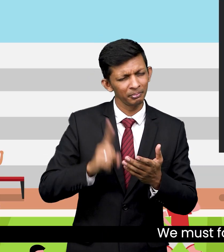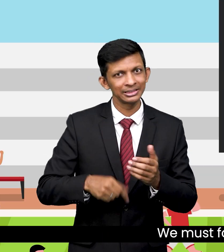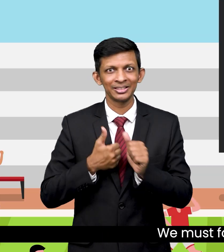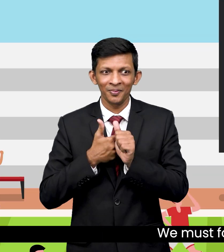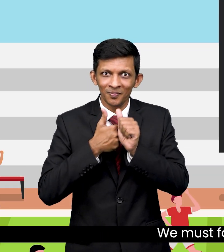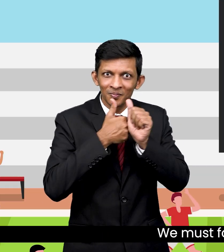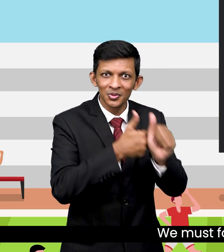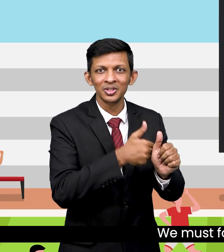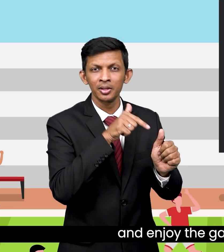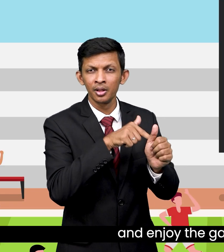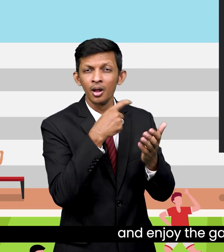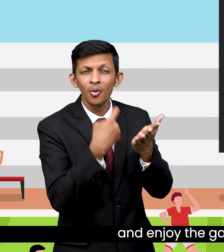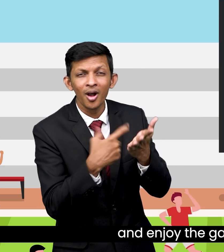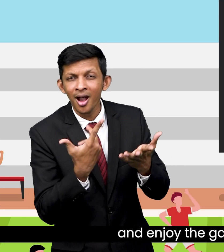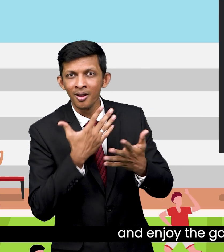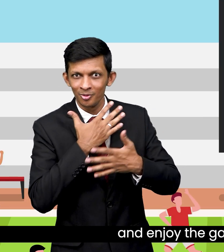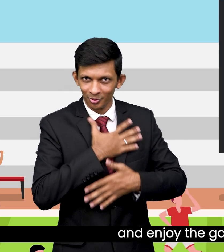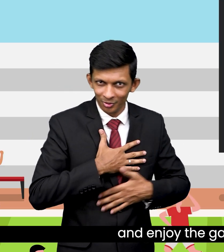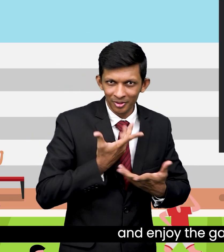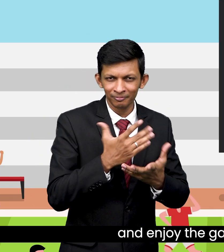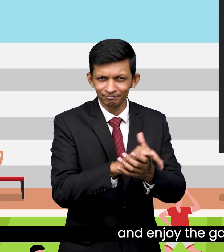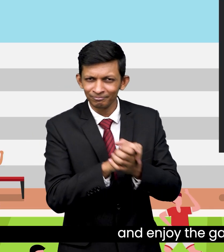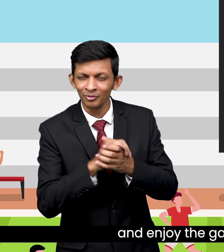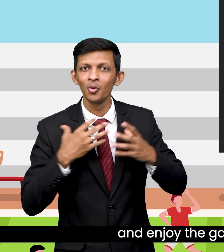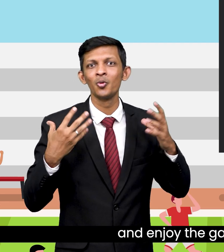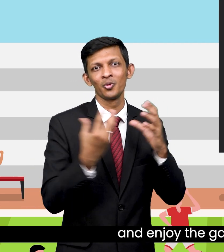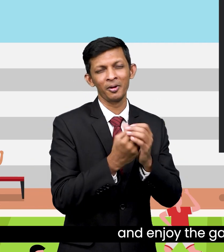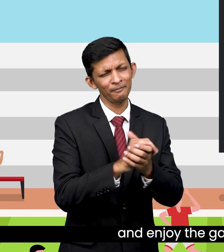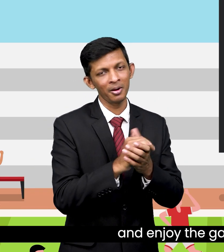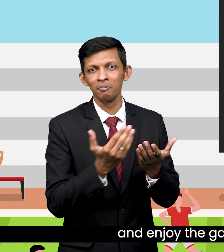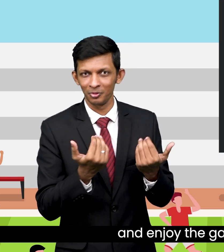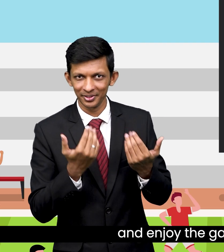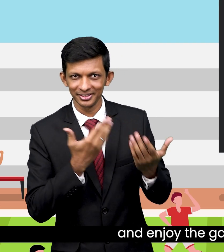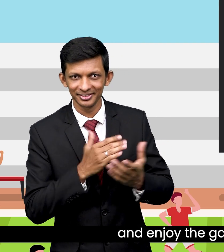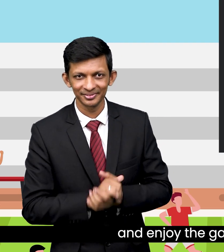We must follow the rules and enjoy the game with our friends.